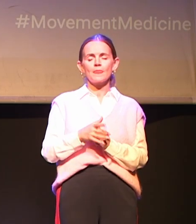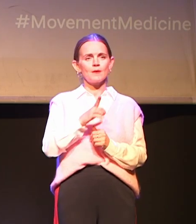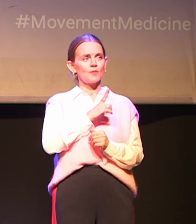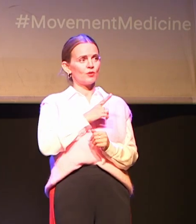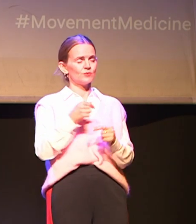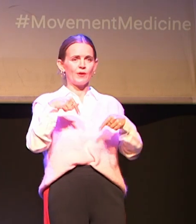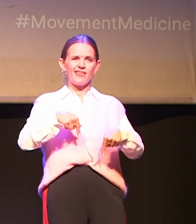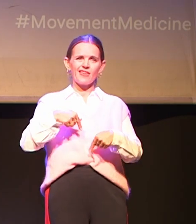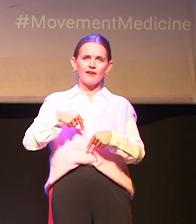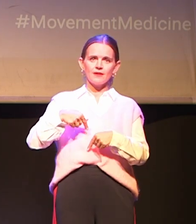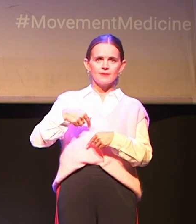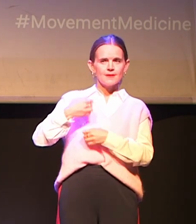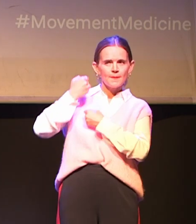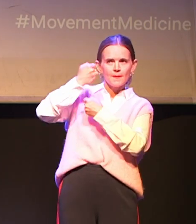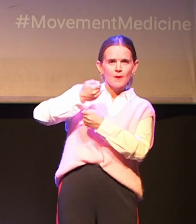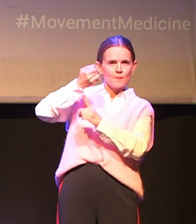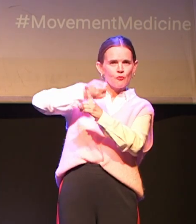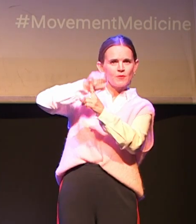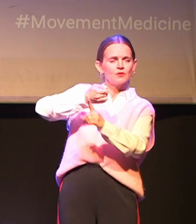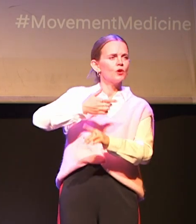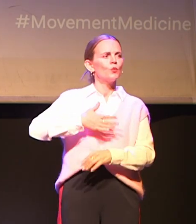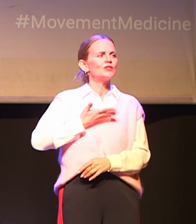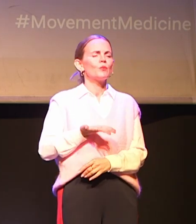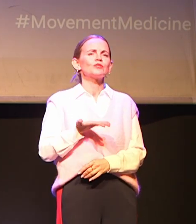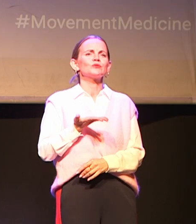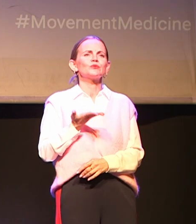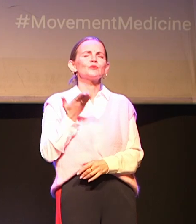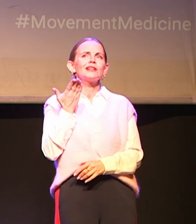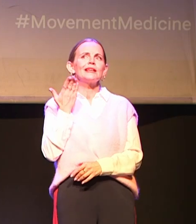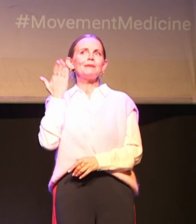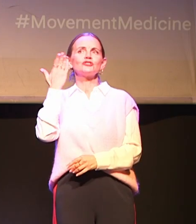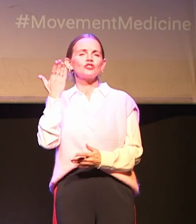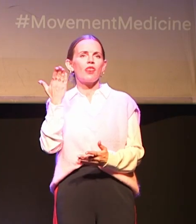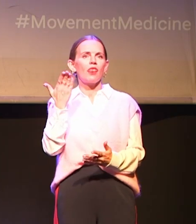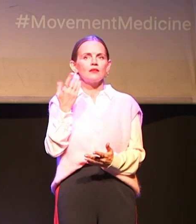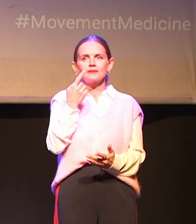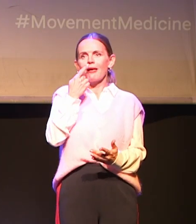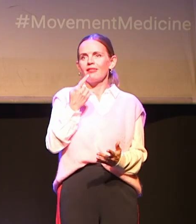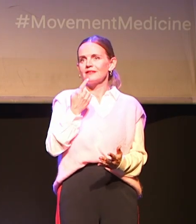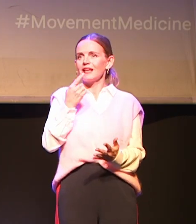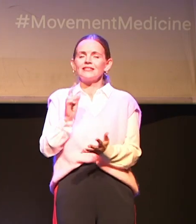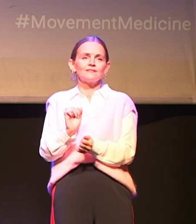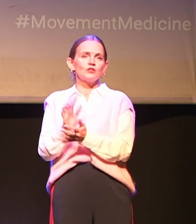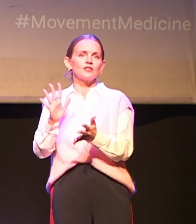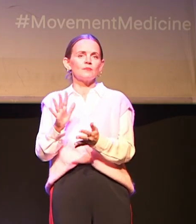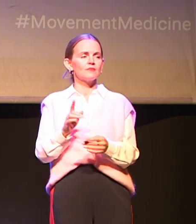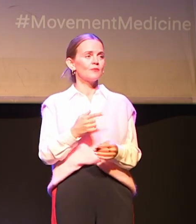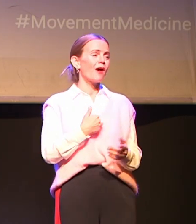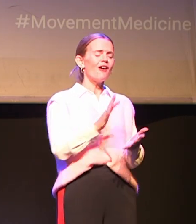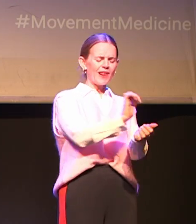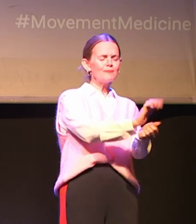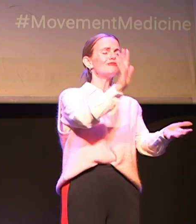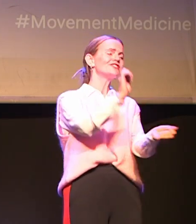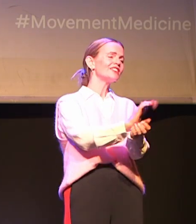in movement and we don't want to imagine freedom. We don't want to taste it. We don't want to smell it. We're like, yeah, collective liberation. I'm like, yeah, but